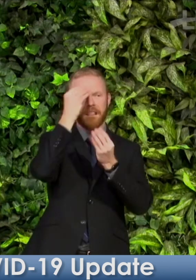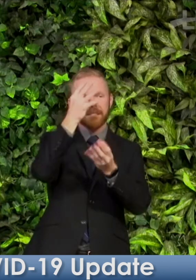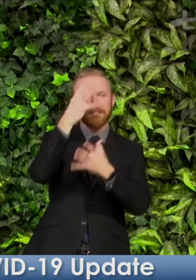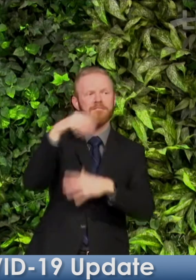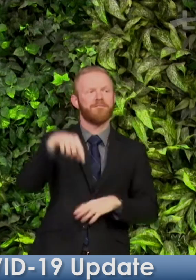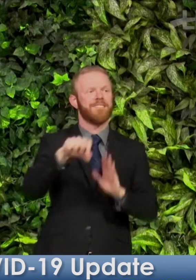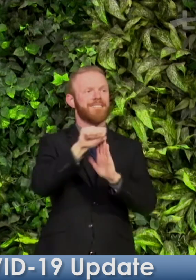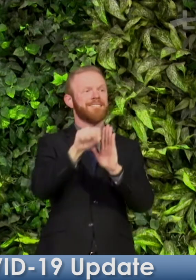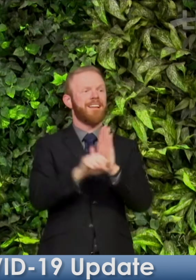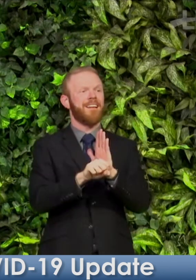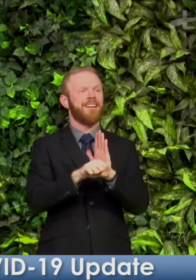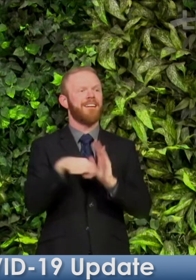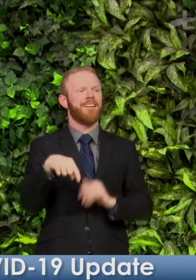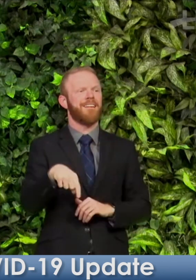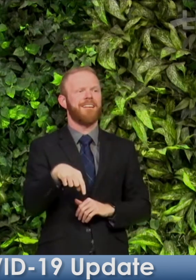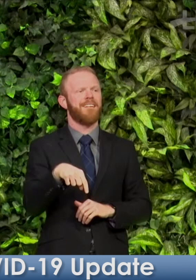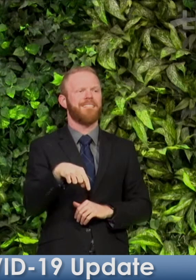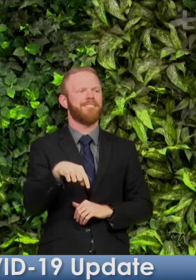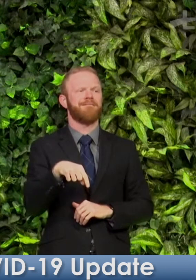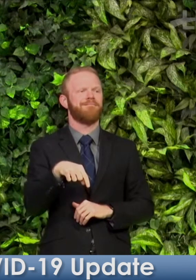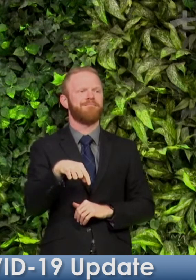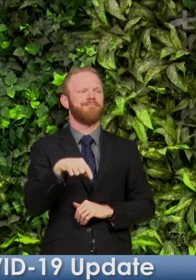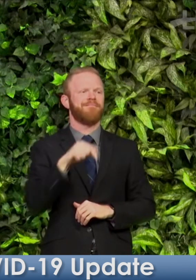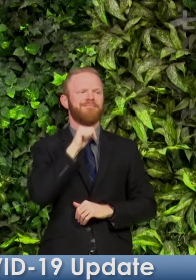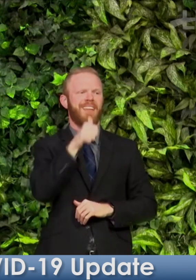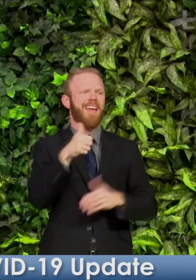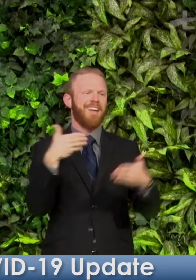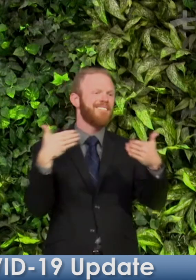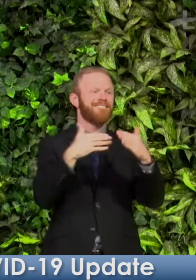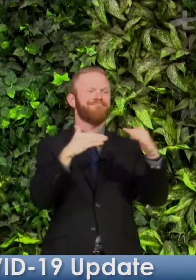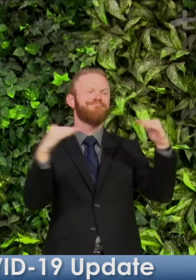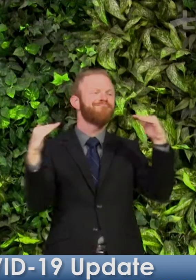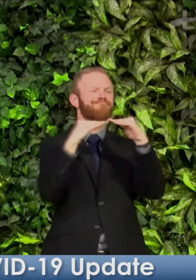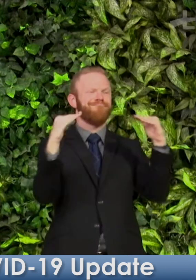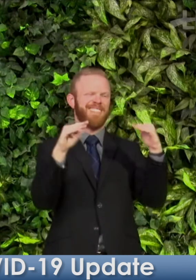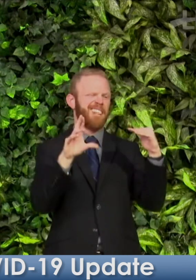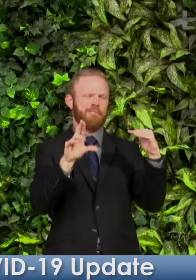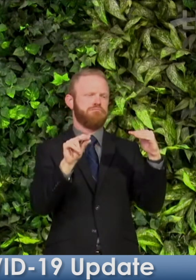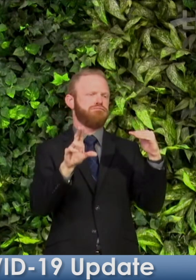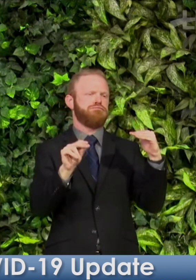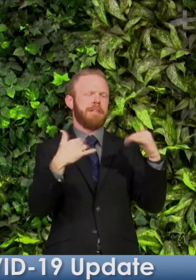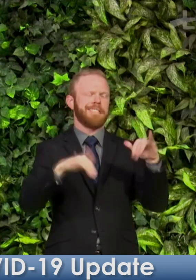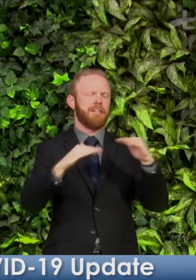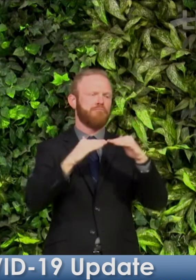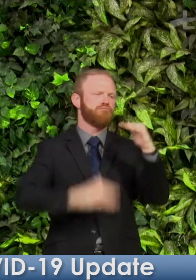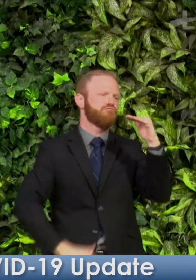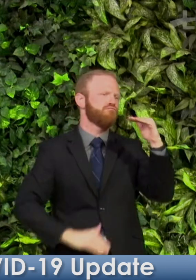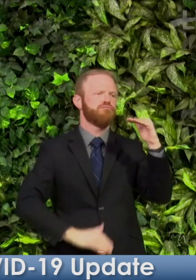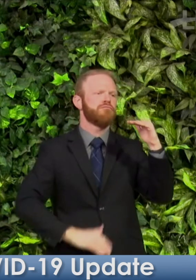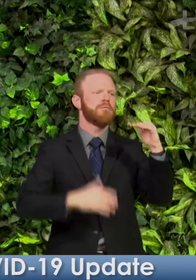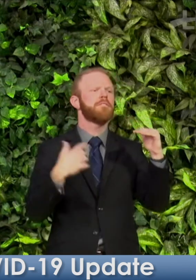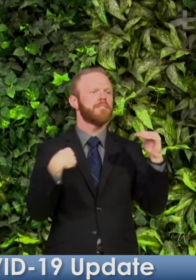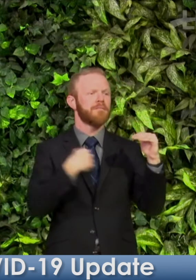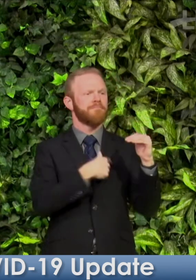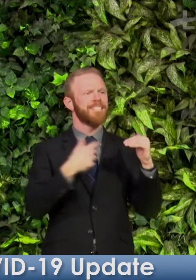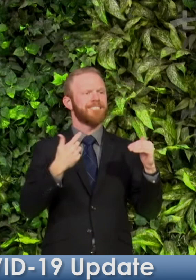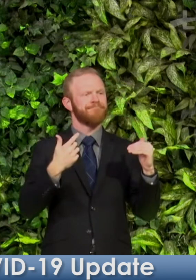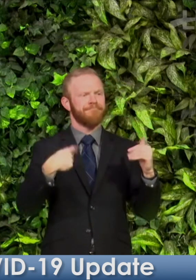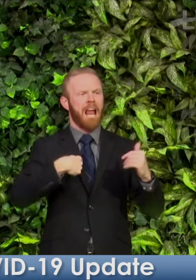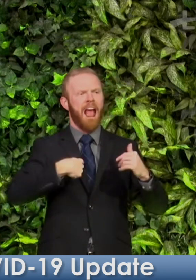in terms of meeting our equity targets, not even close to where we need to be. We need to own that. We